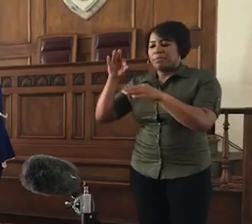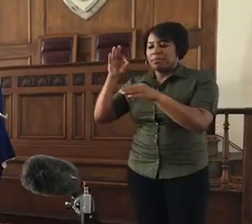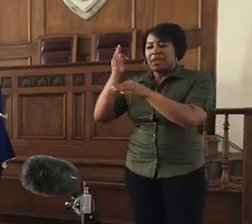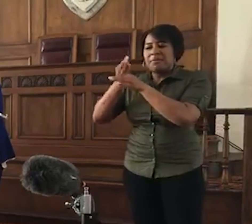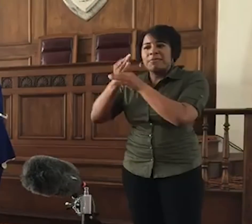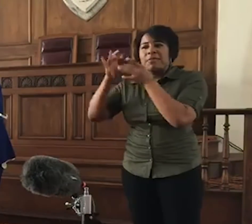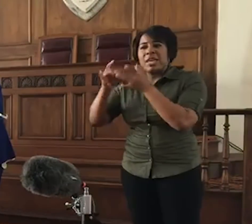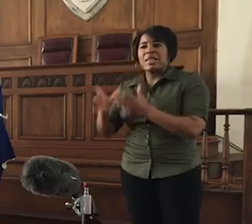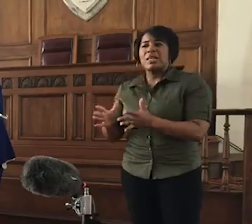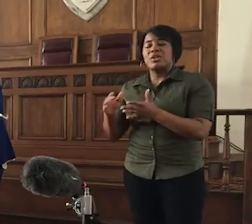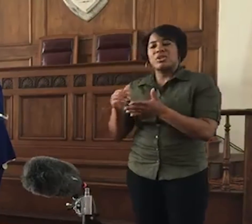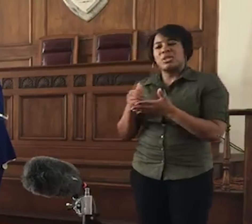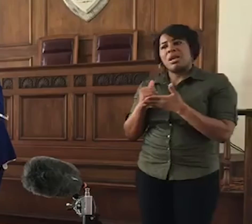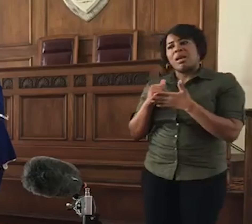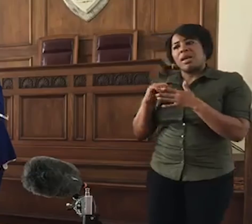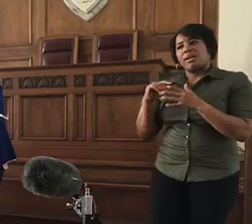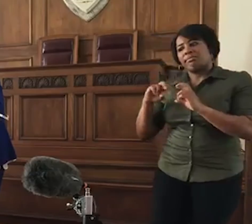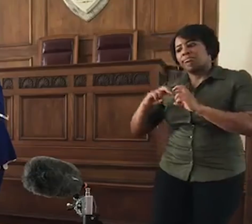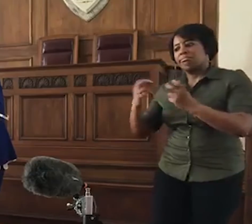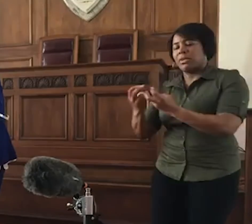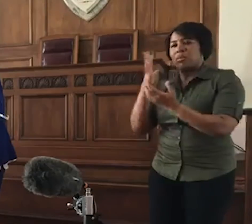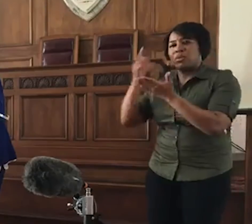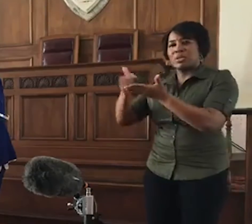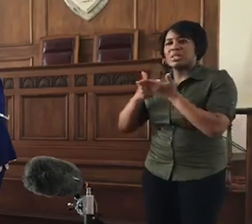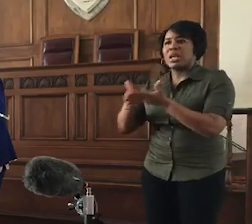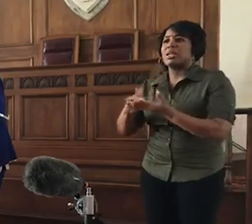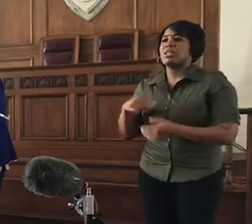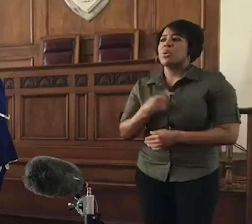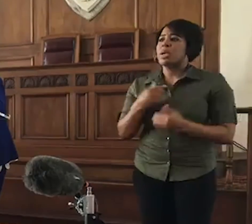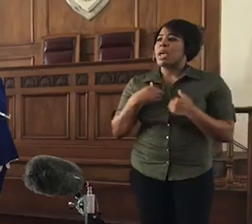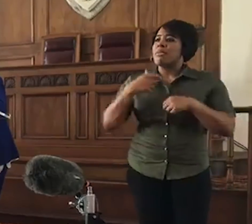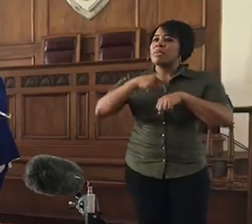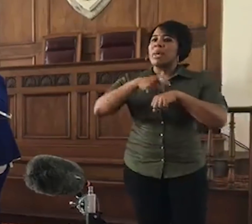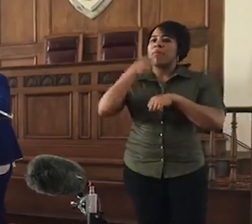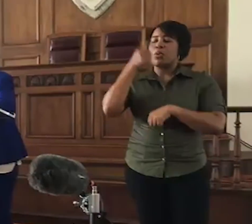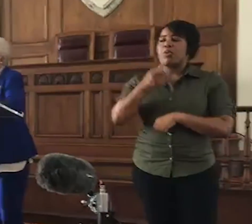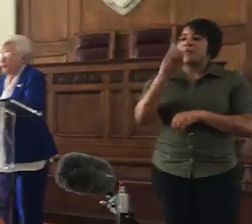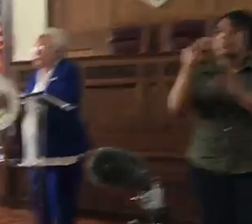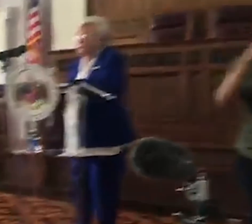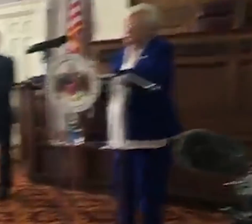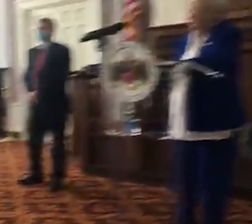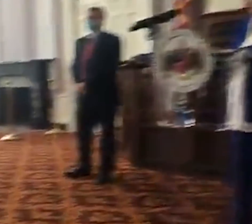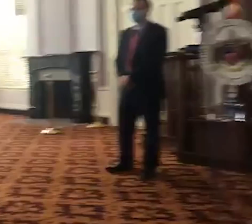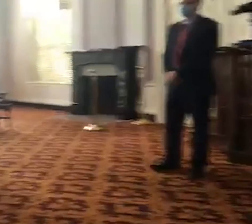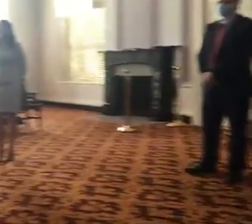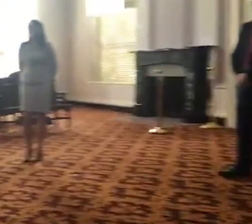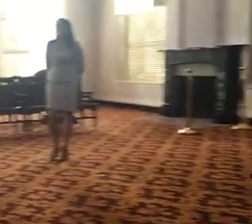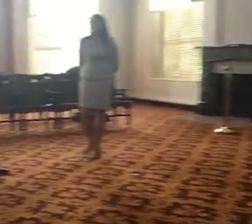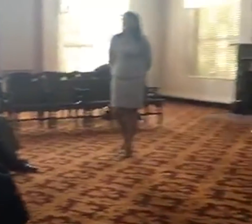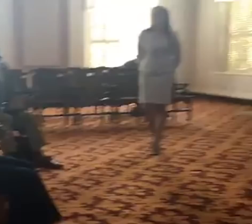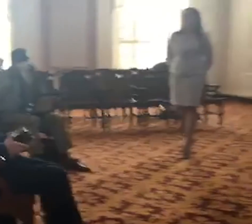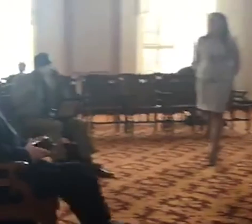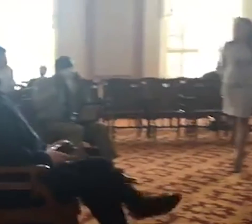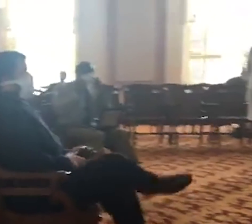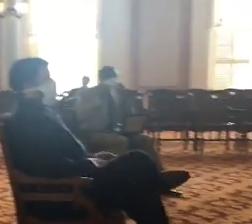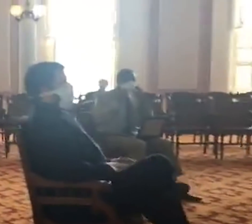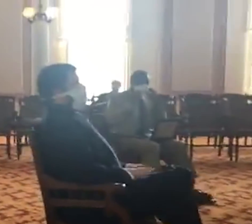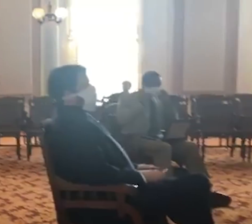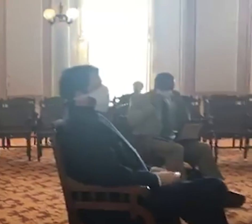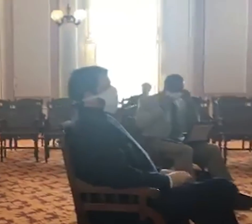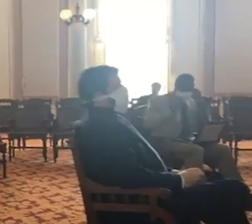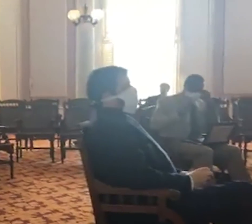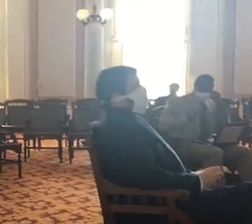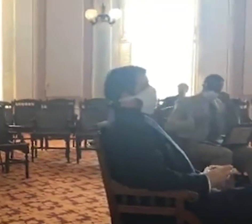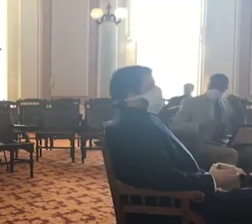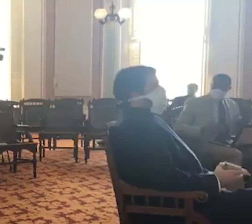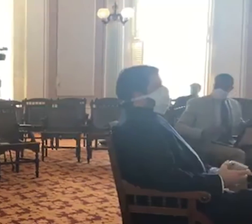folks here in the state to meet with her as well. And a couple more questions before we wrap up. Governor, I know you received a letter from